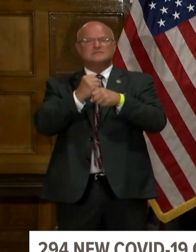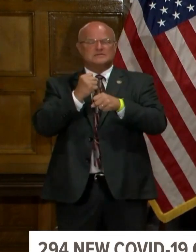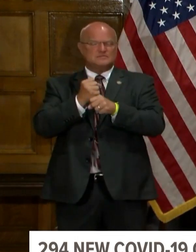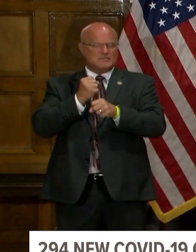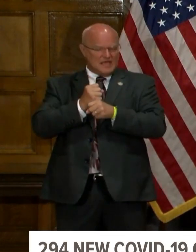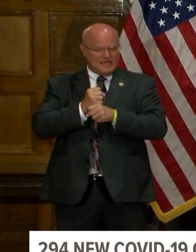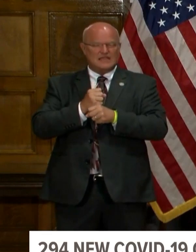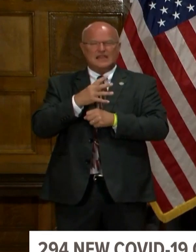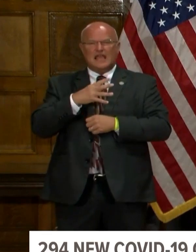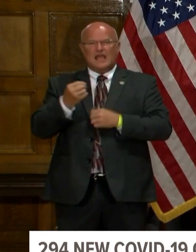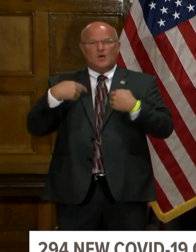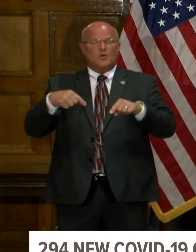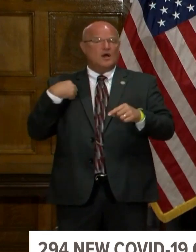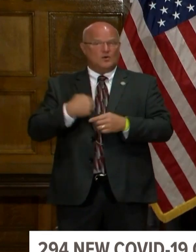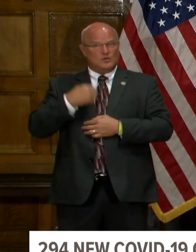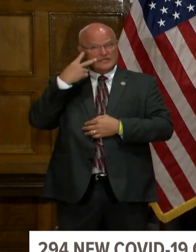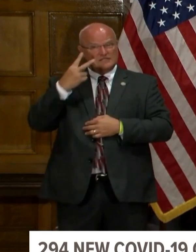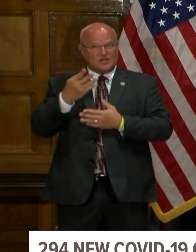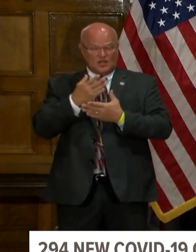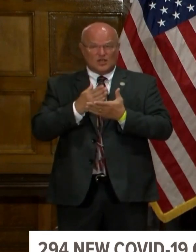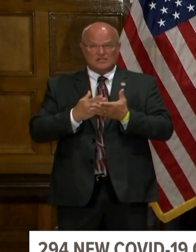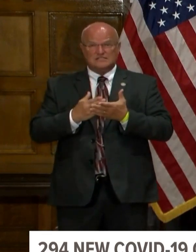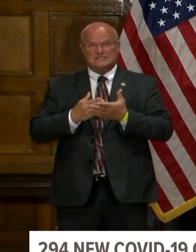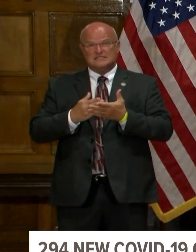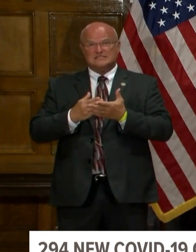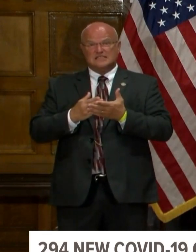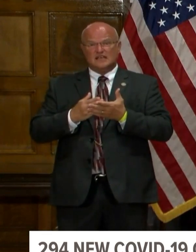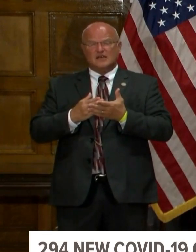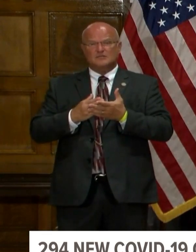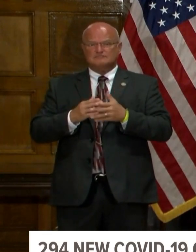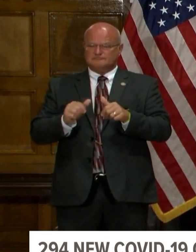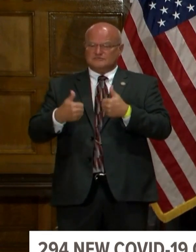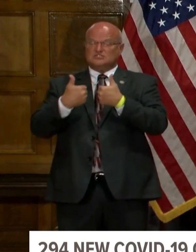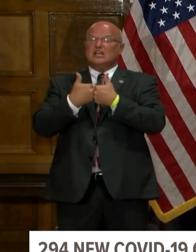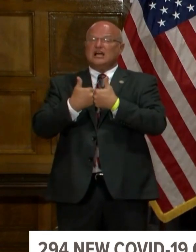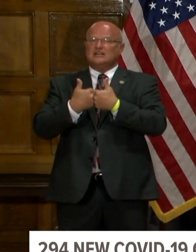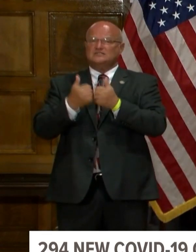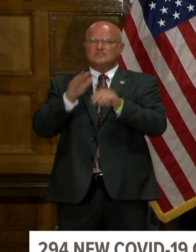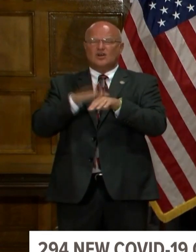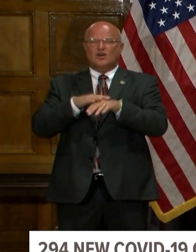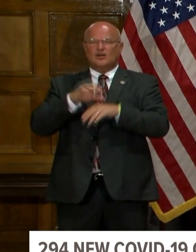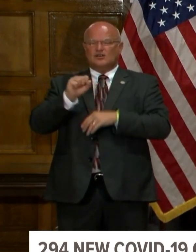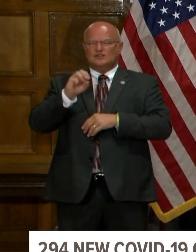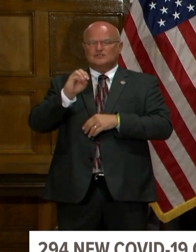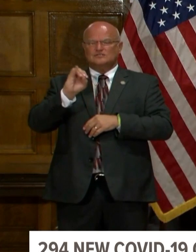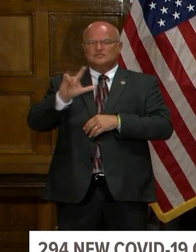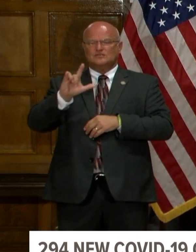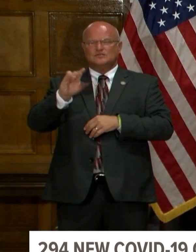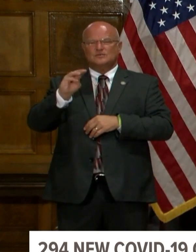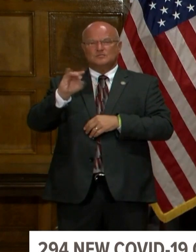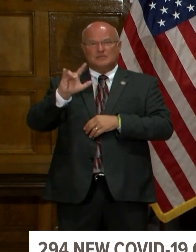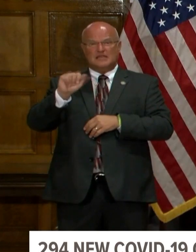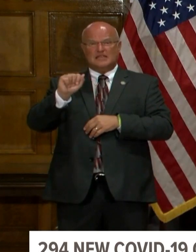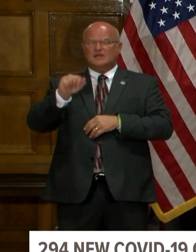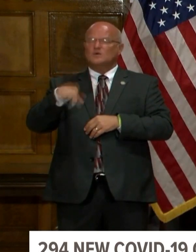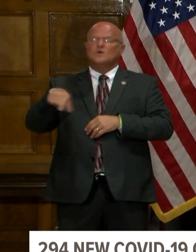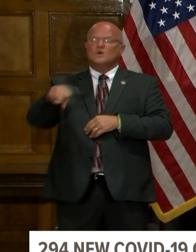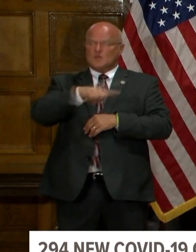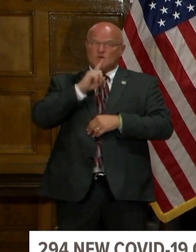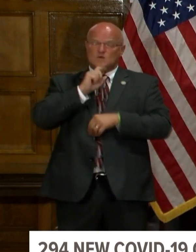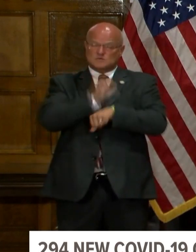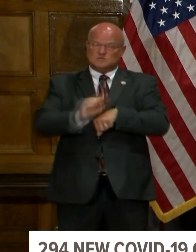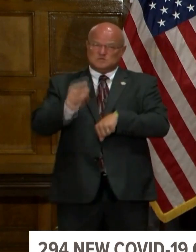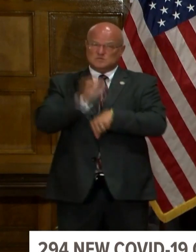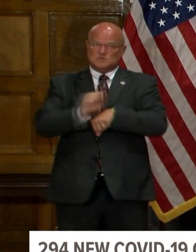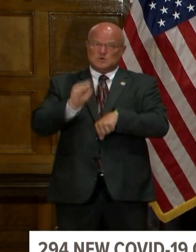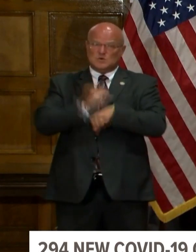made, and while we saw some, challenges on social media, they really worked hard in terms